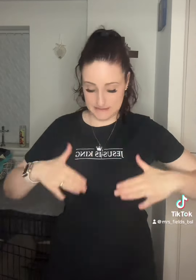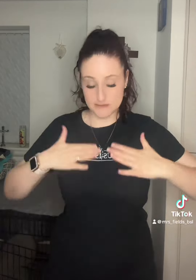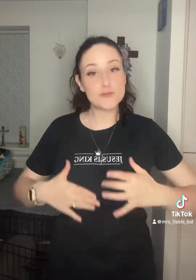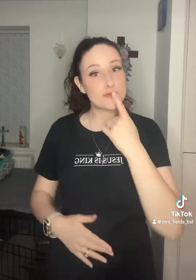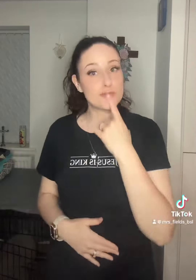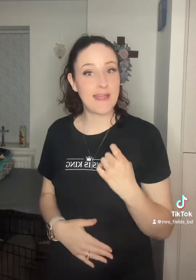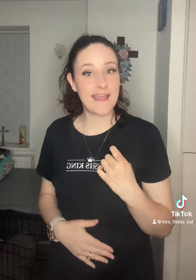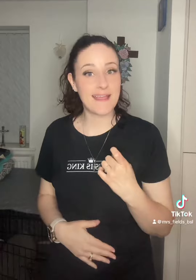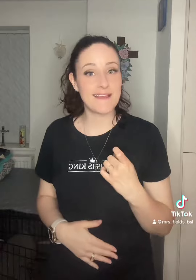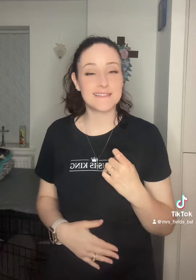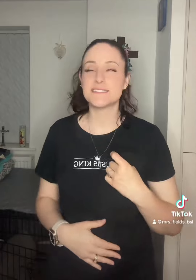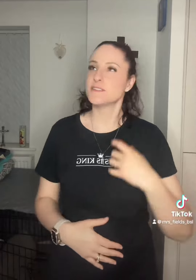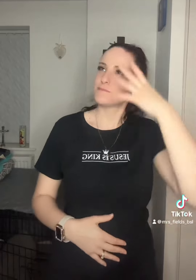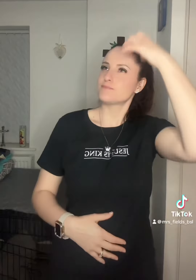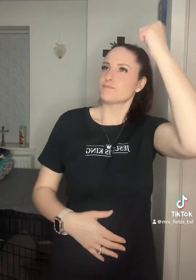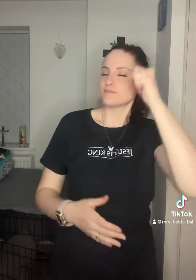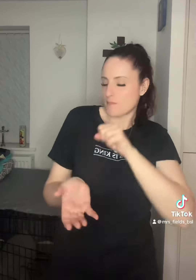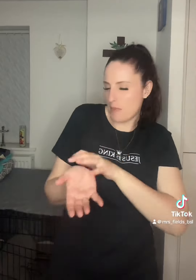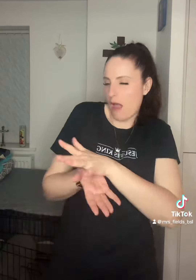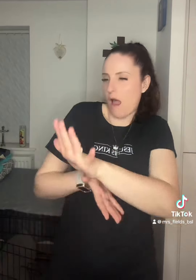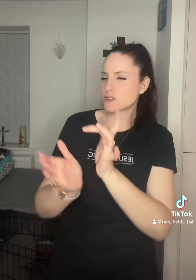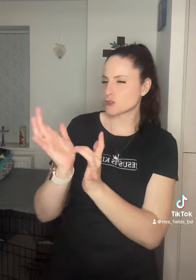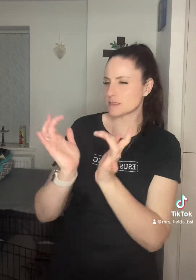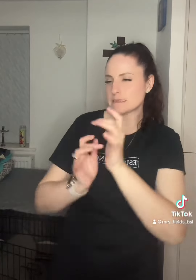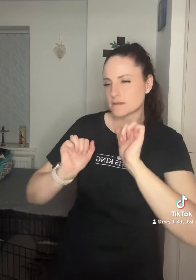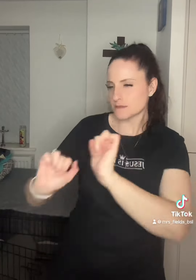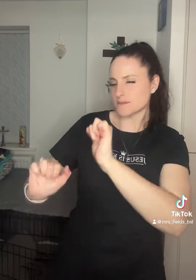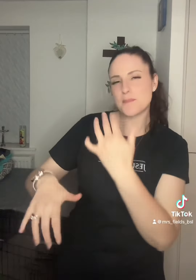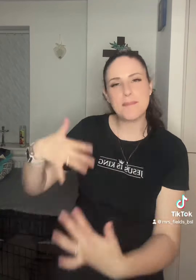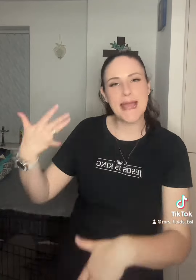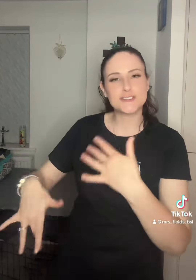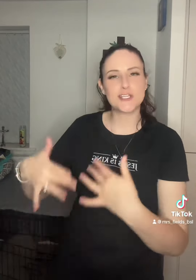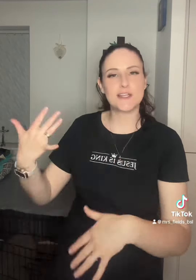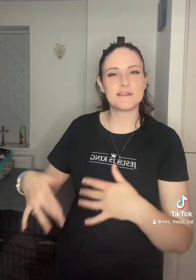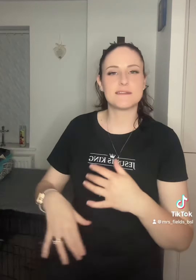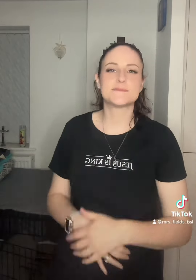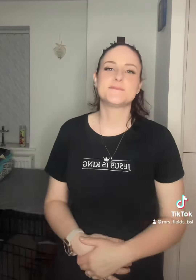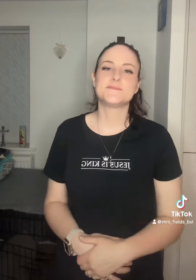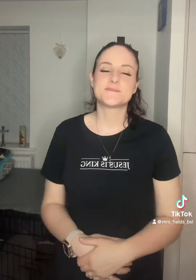to remember the blood shed by Christ and his passion. We decorate the church with